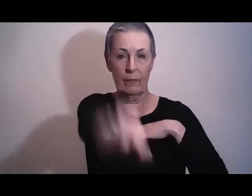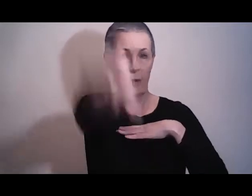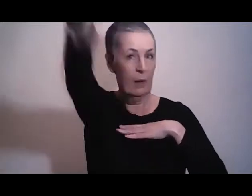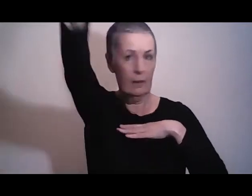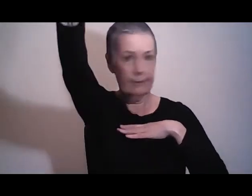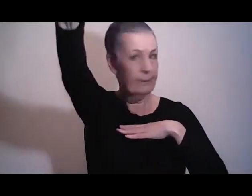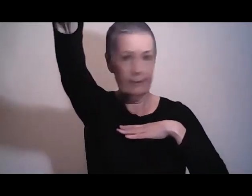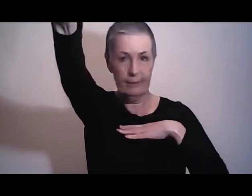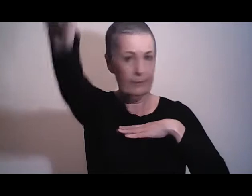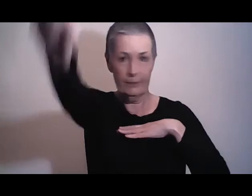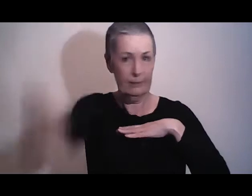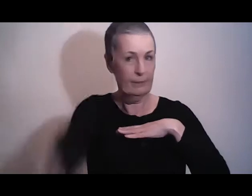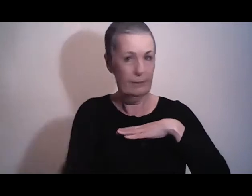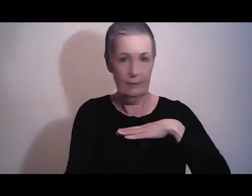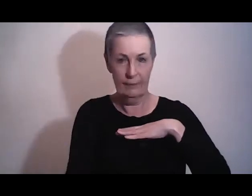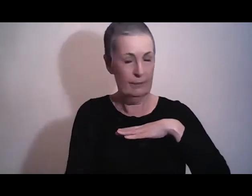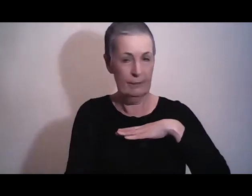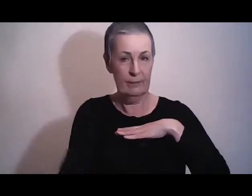high.